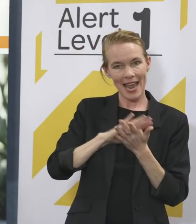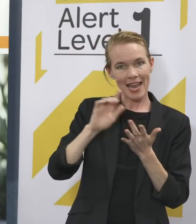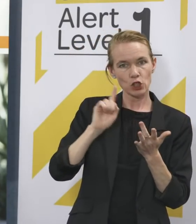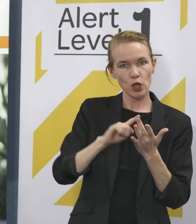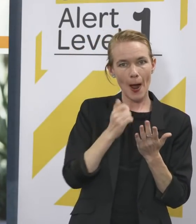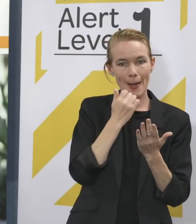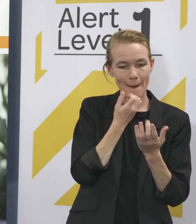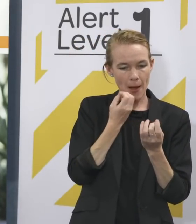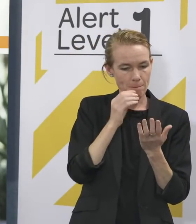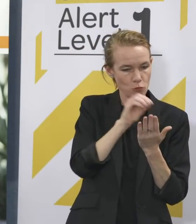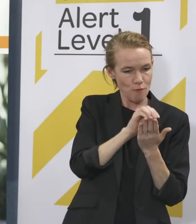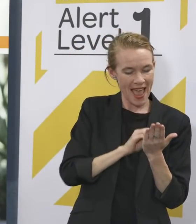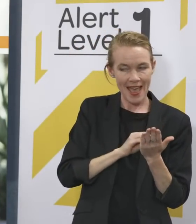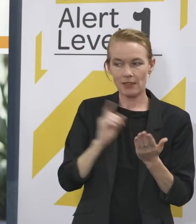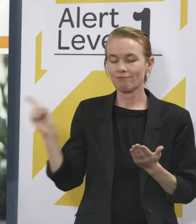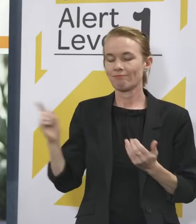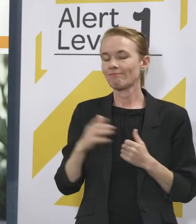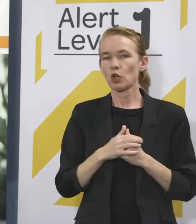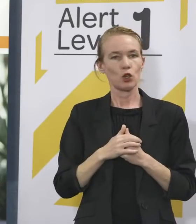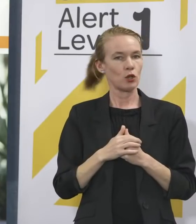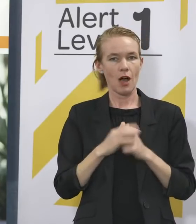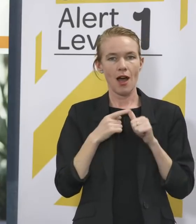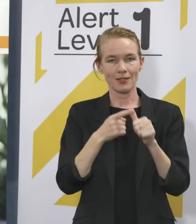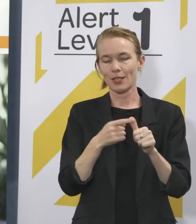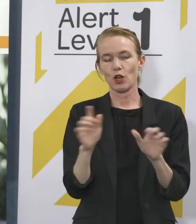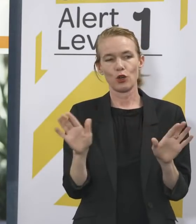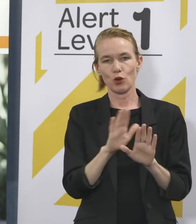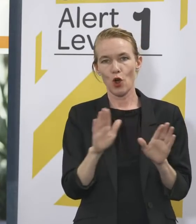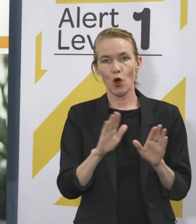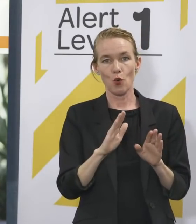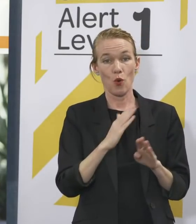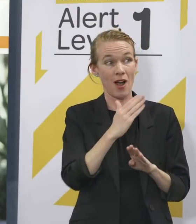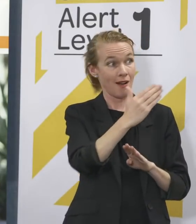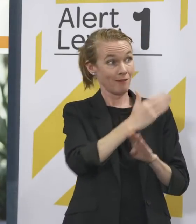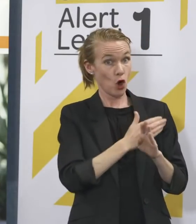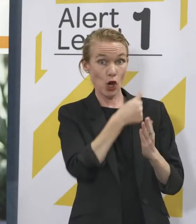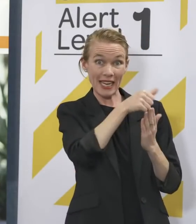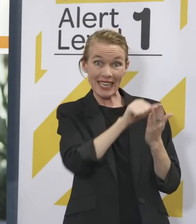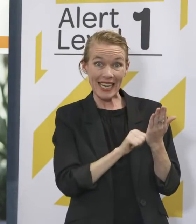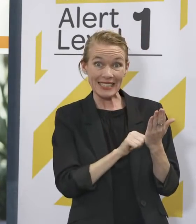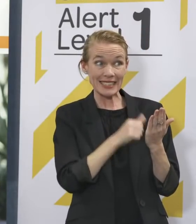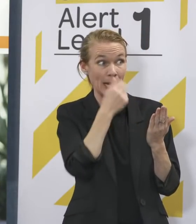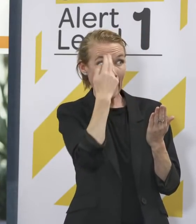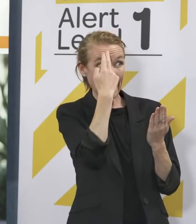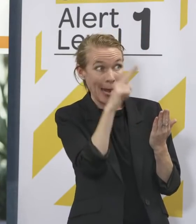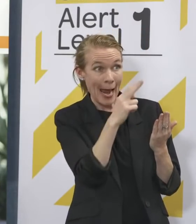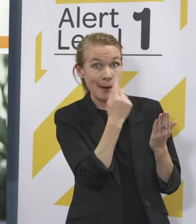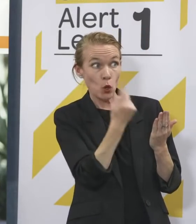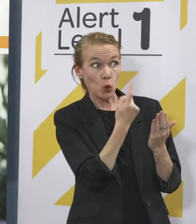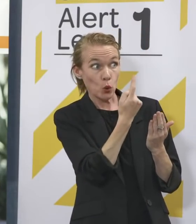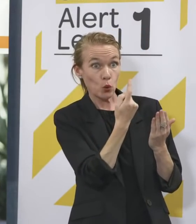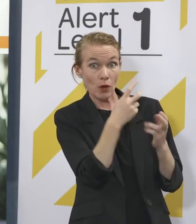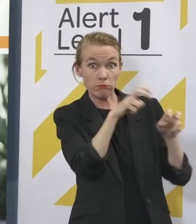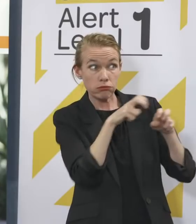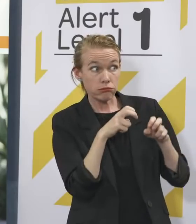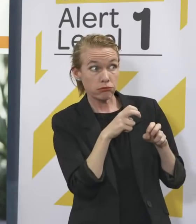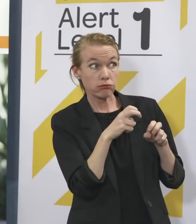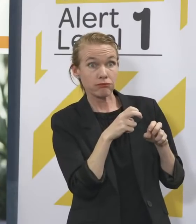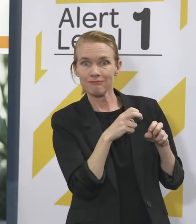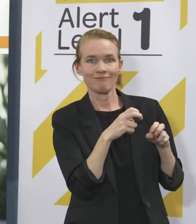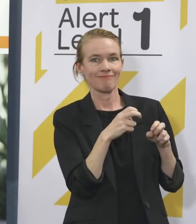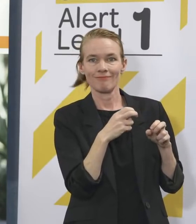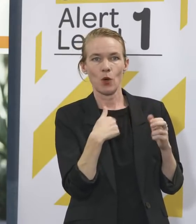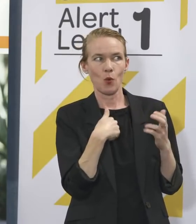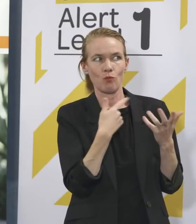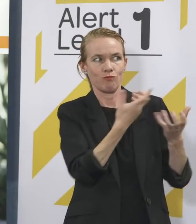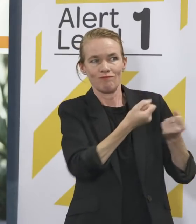of borders anywhere, is in fact we don't know exactly who is on the flights until the door closes, and then they have to